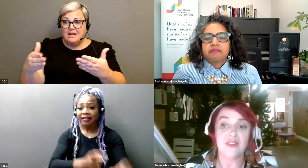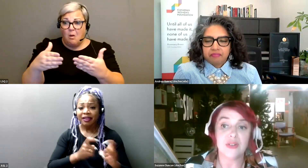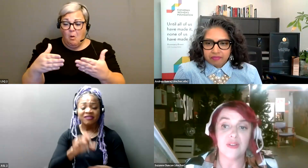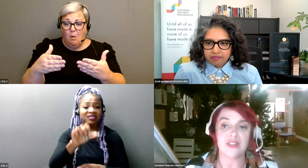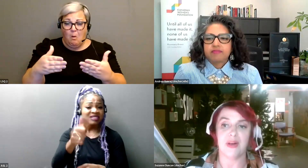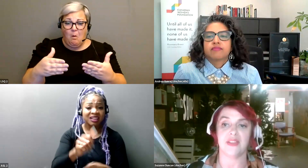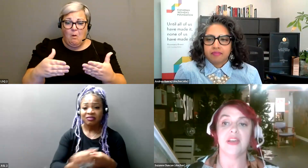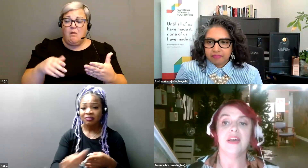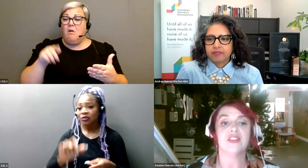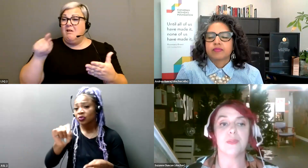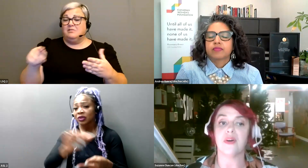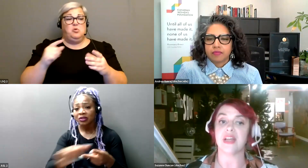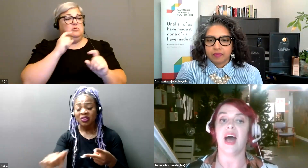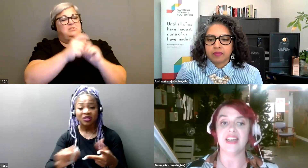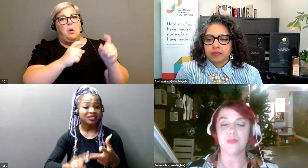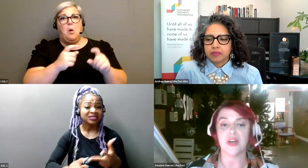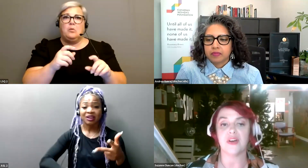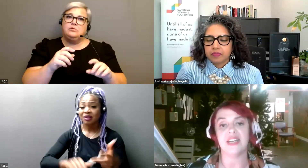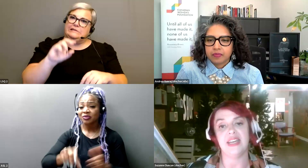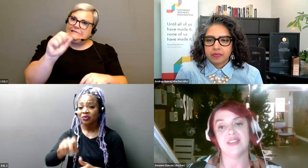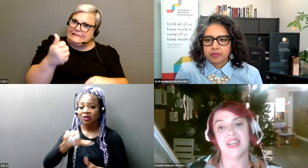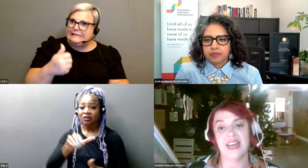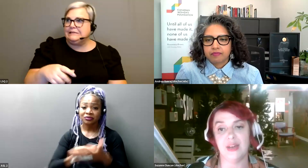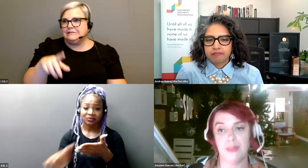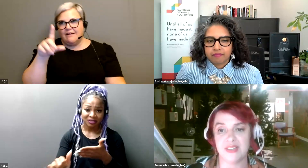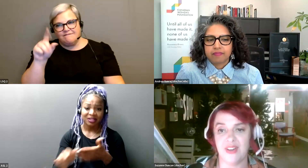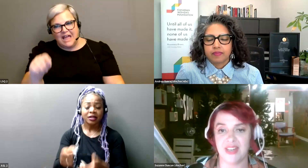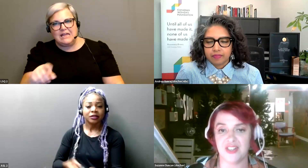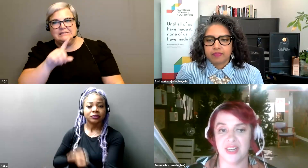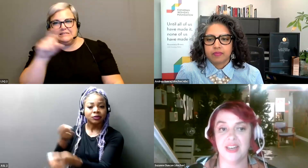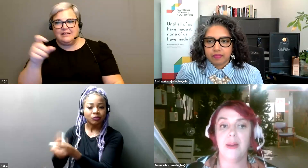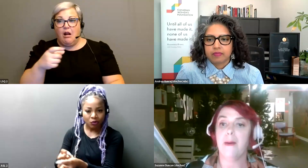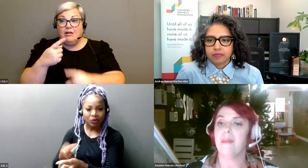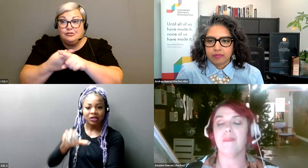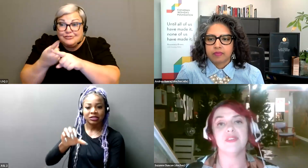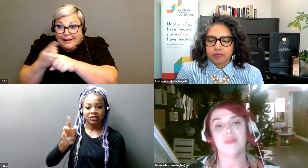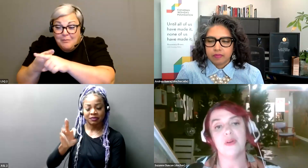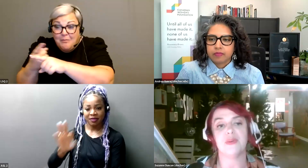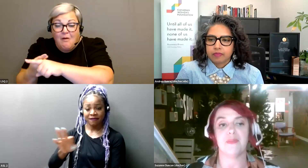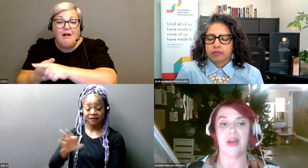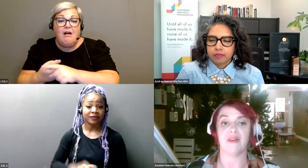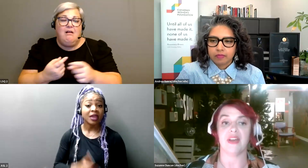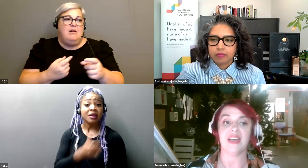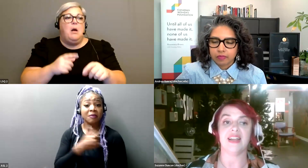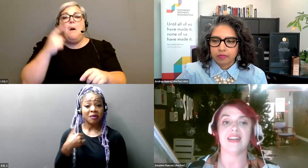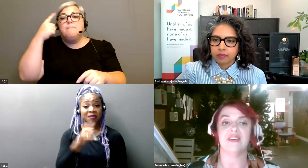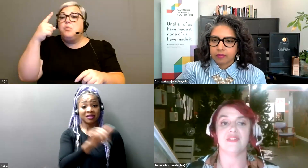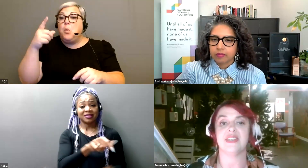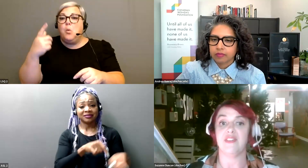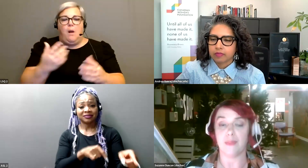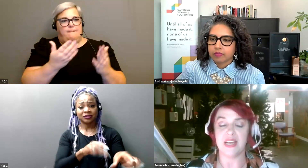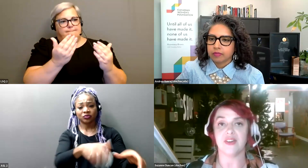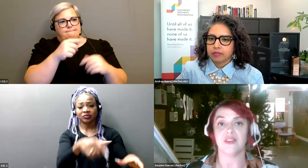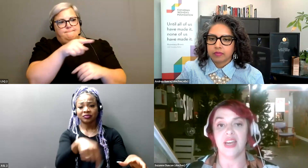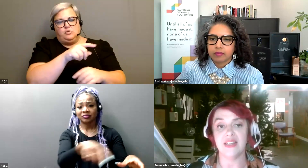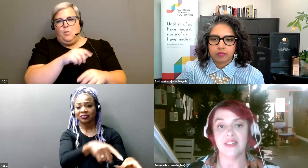even $100 a month to support the highest priority needs of the Canadian Women's Foundation. Members of the Rosemary Brown Giving Collective